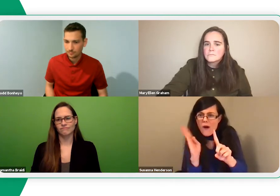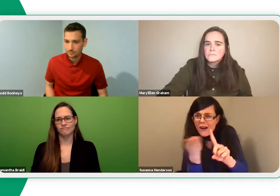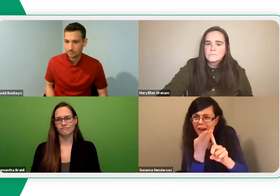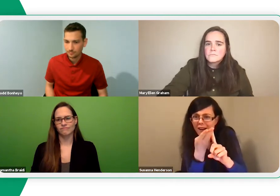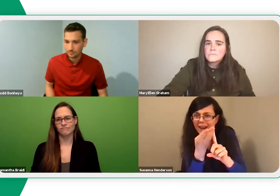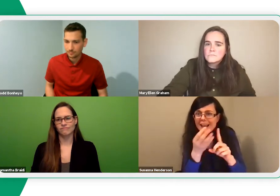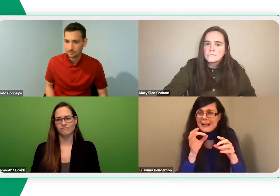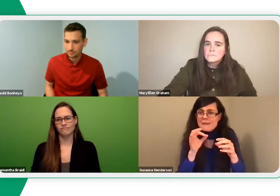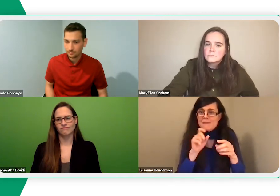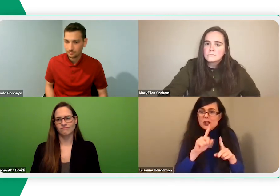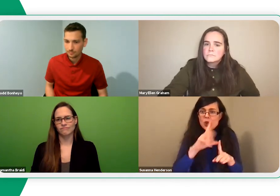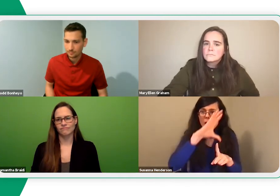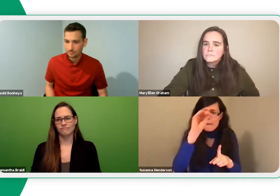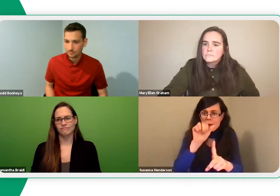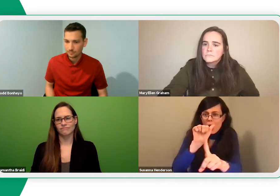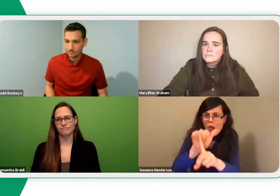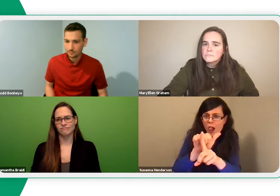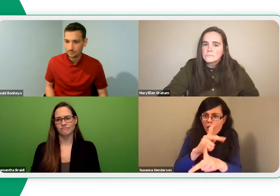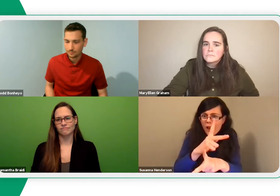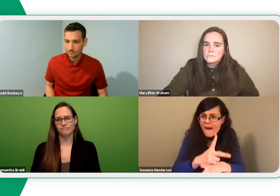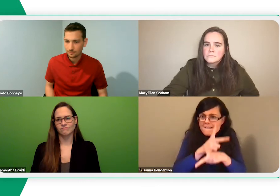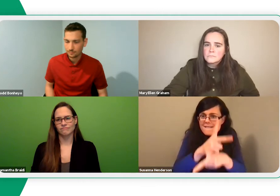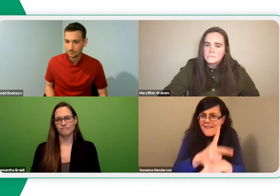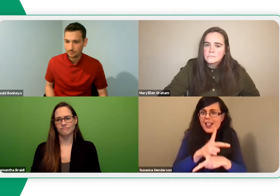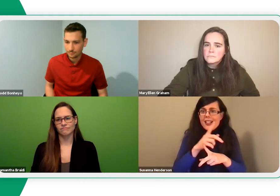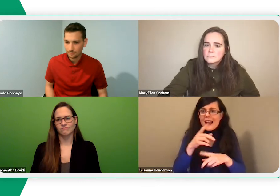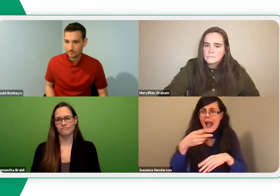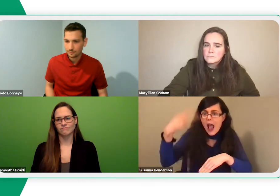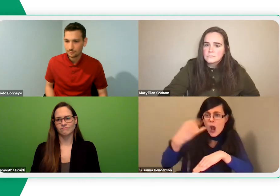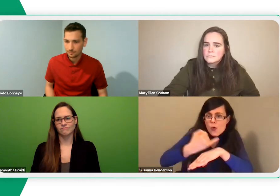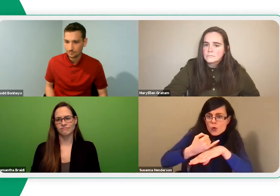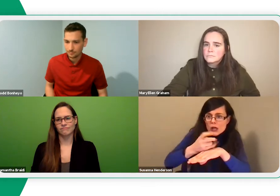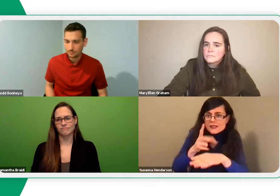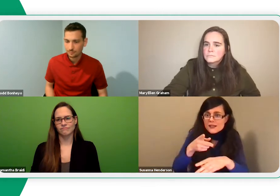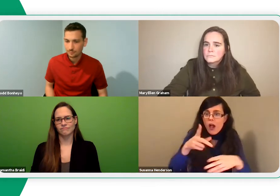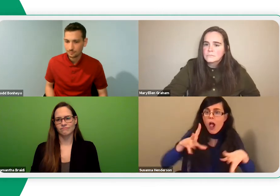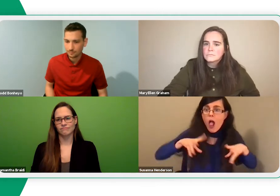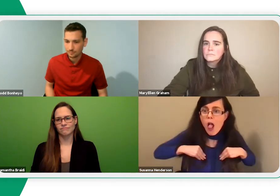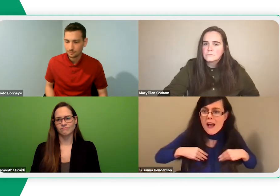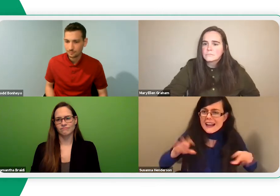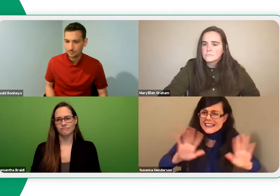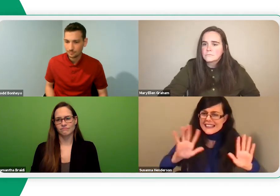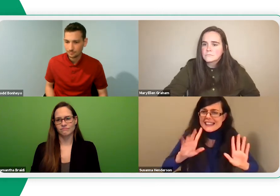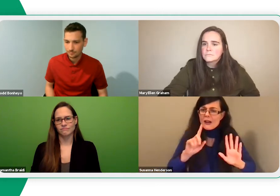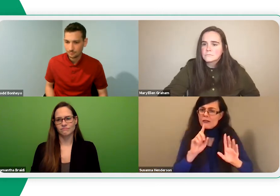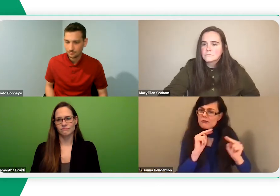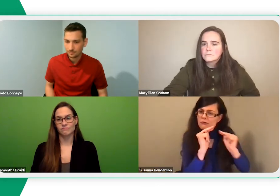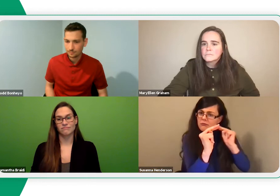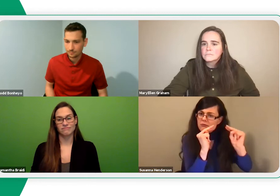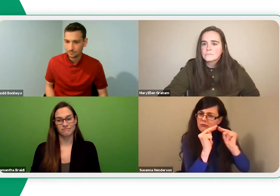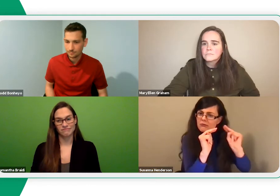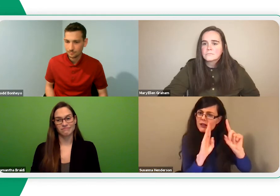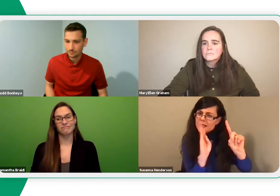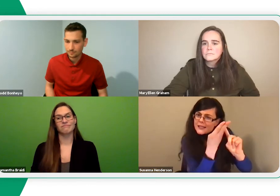card? And how, do you make sure that you're not being tricked by this credit card company with a high interest rate